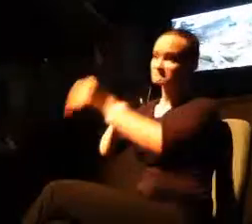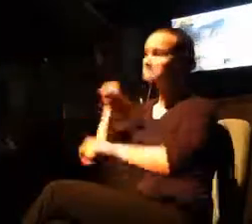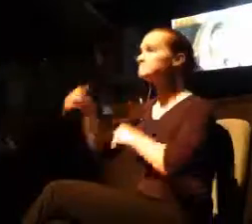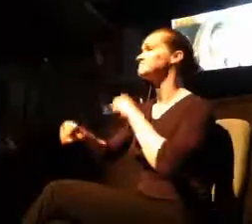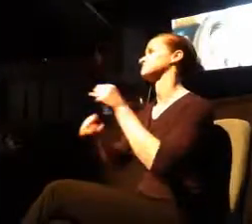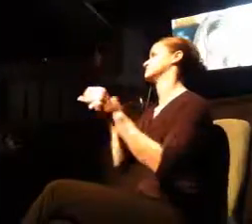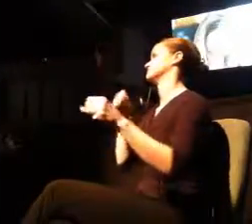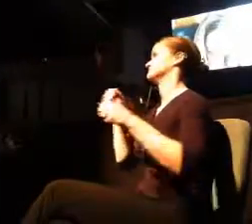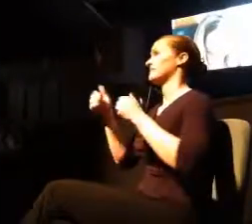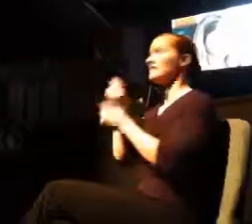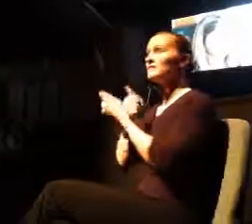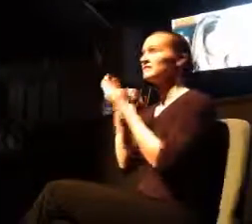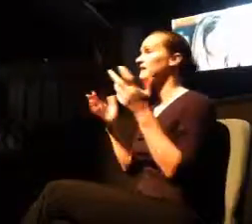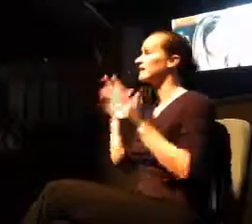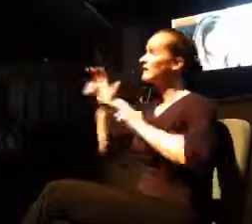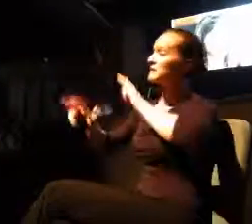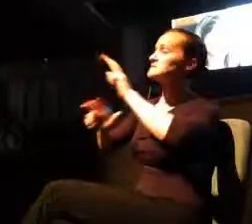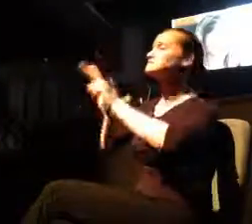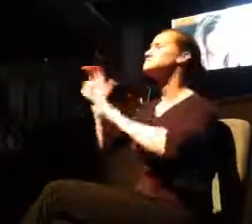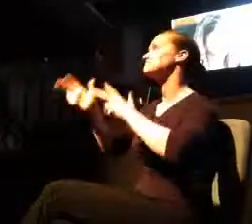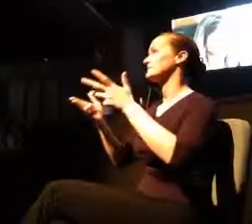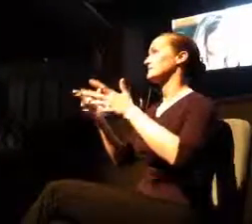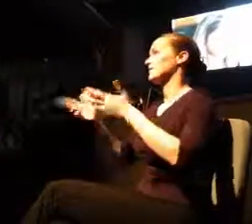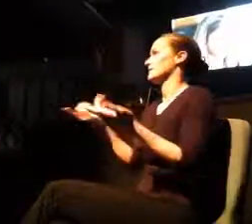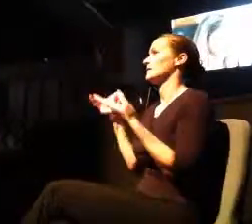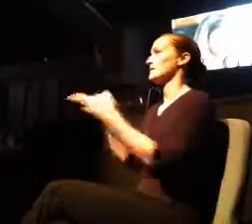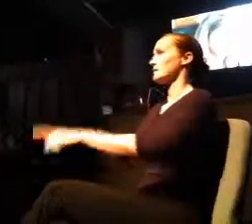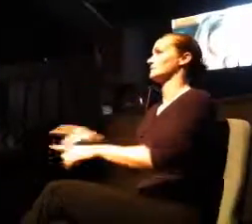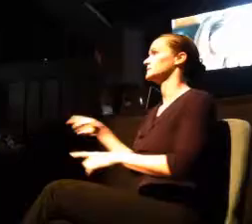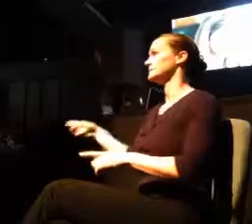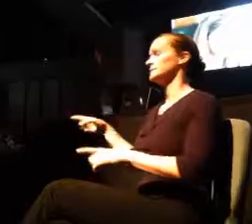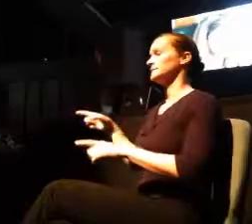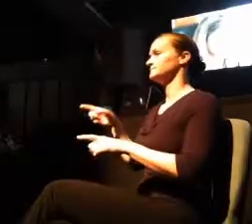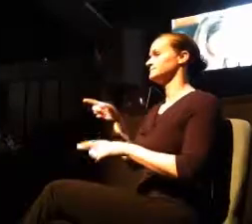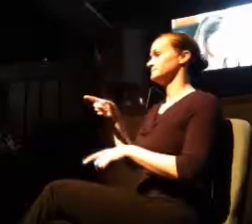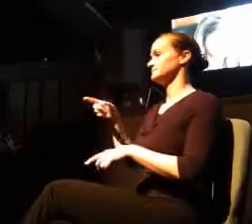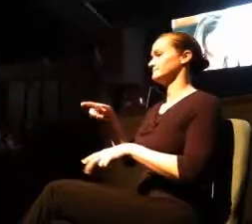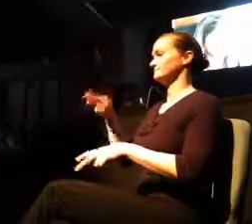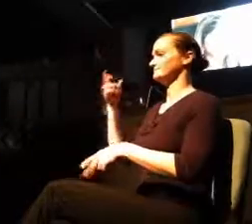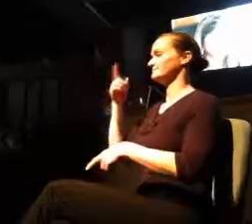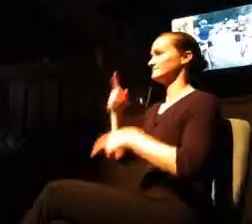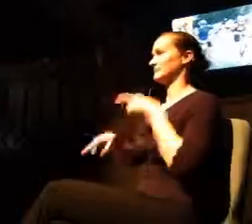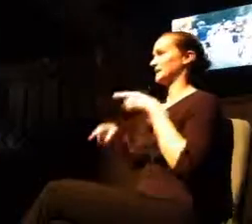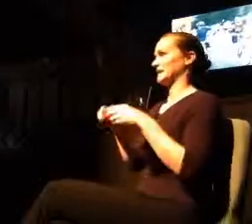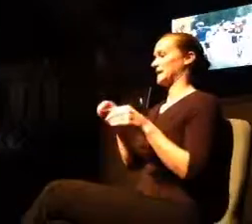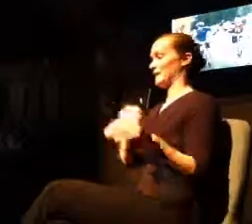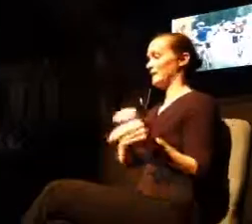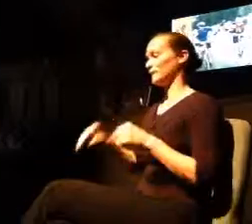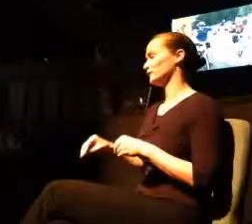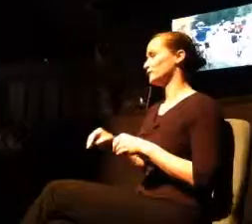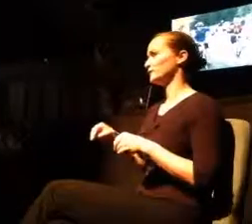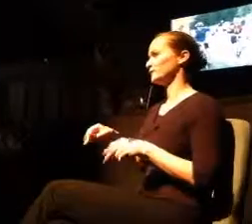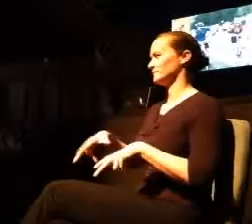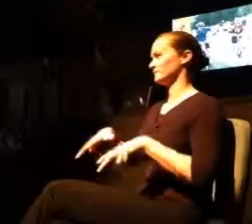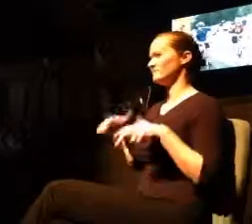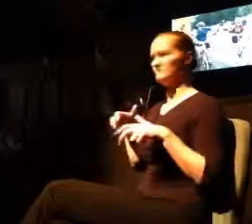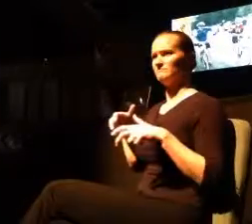rider, hiker, to completely paralyzed in a power wheelchair, unable to move.